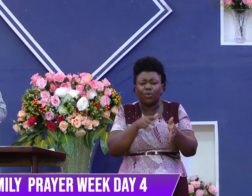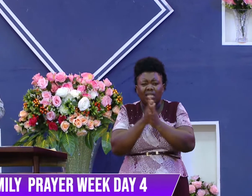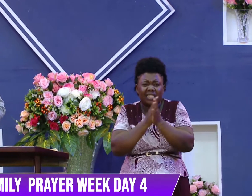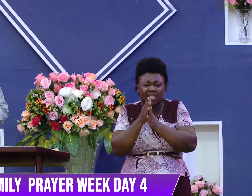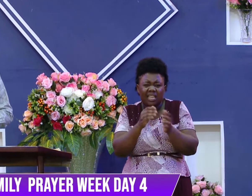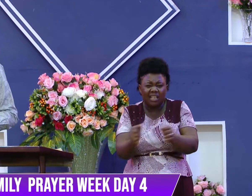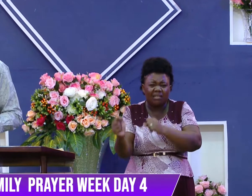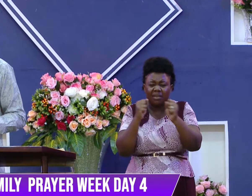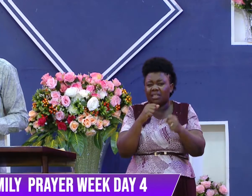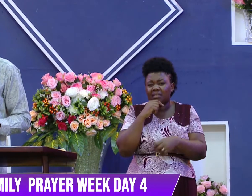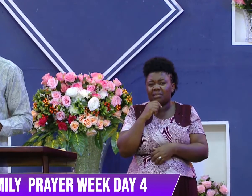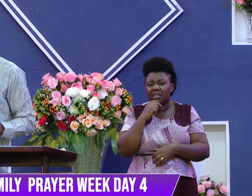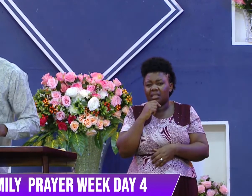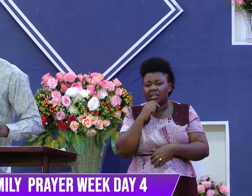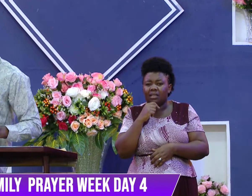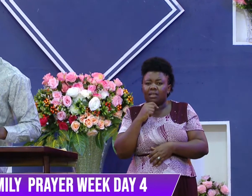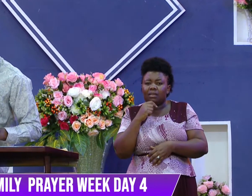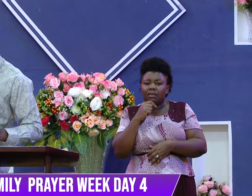And we want